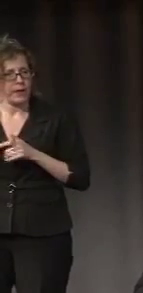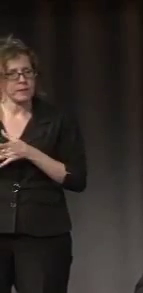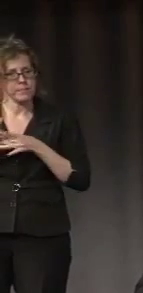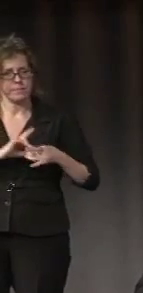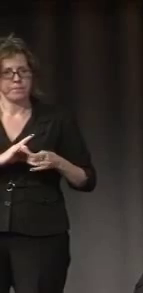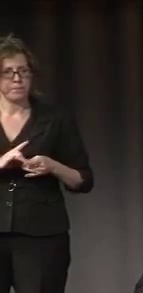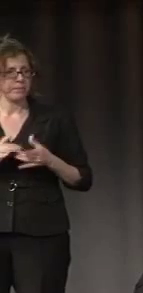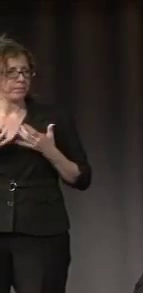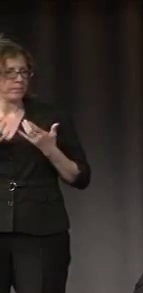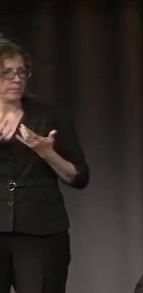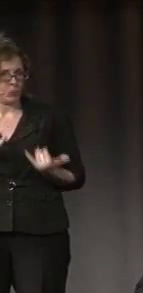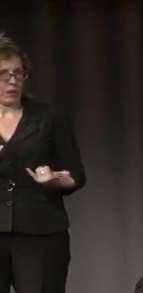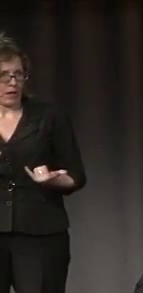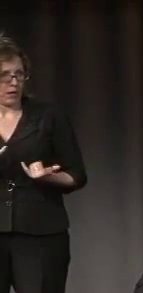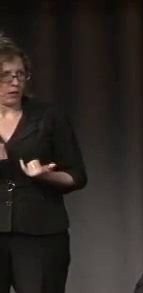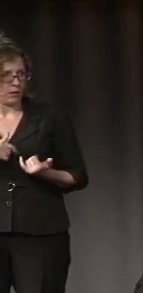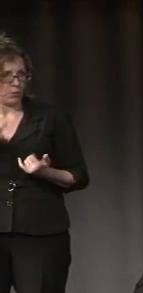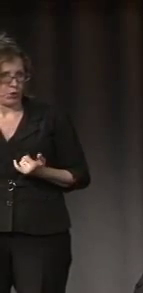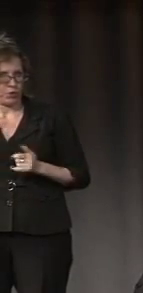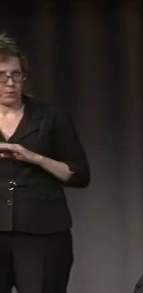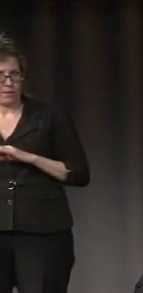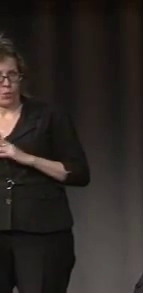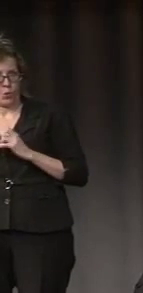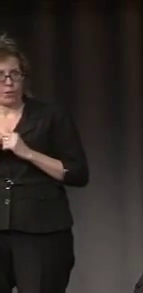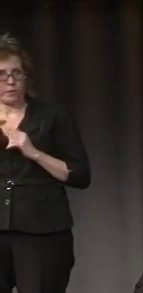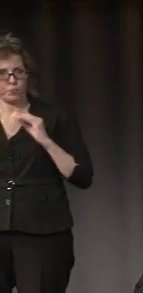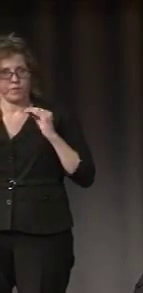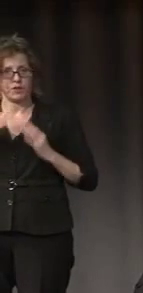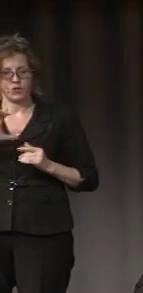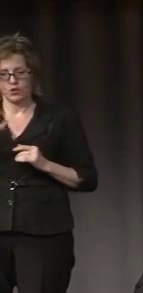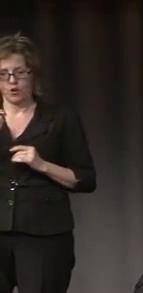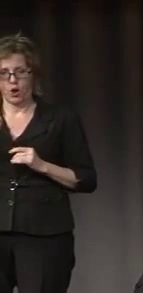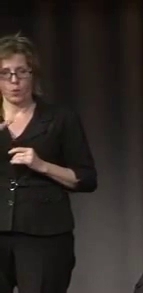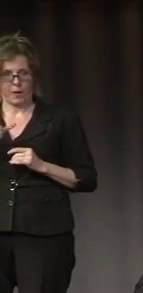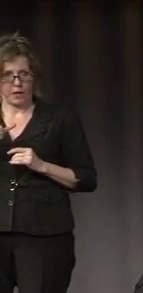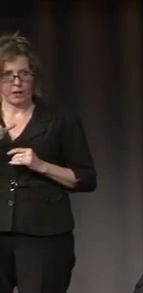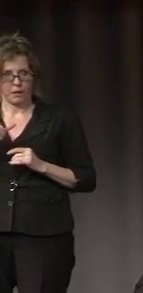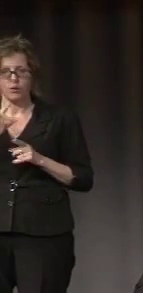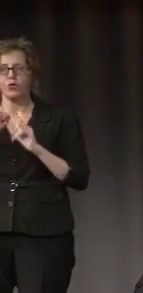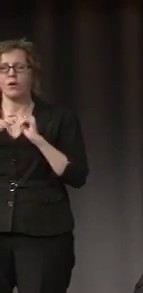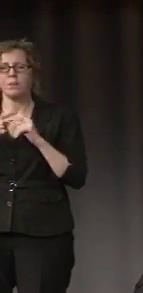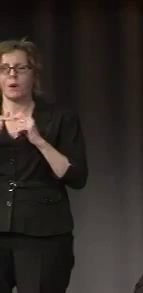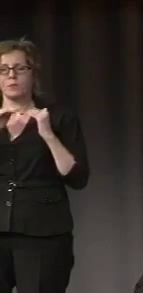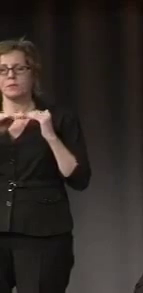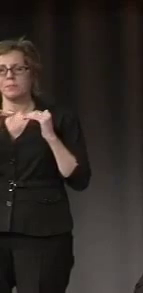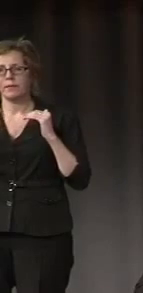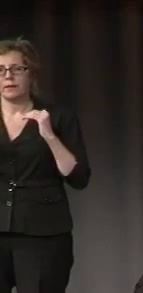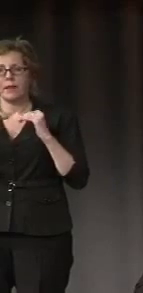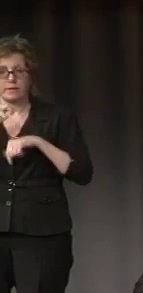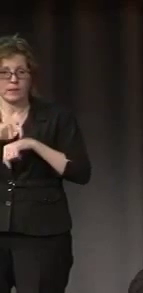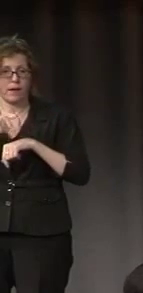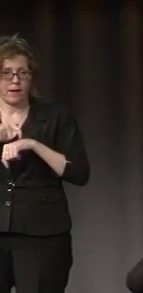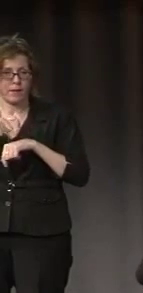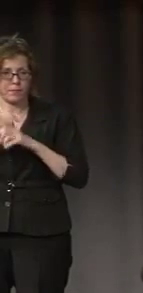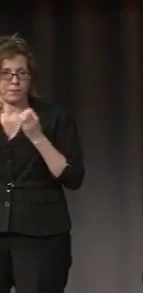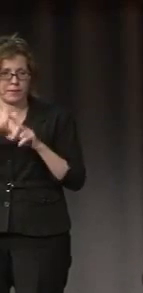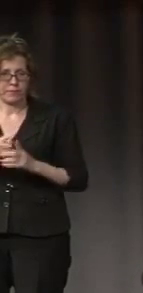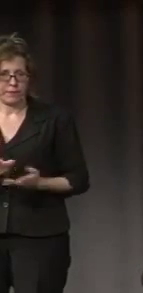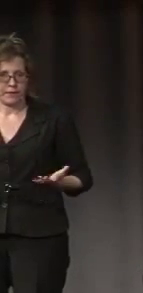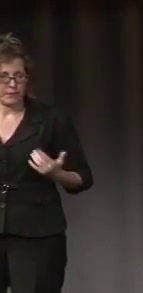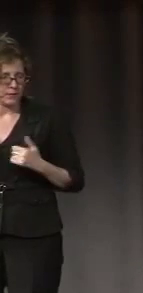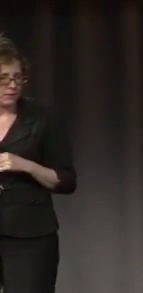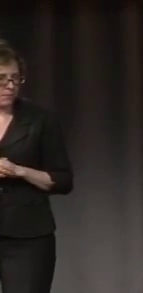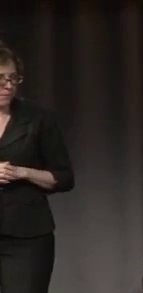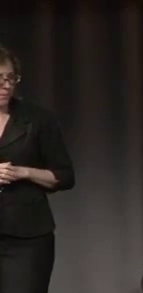in the session before with Professor Conway about the stability in time of the of lots of the things we take fixed